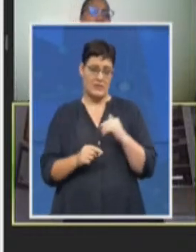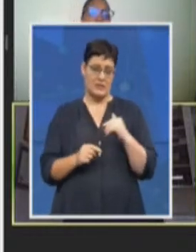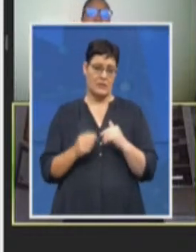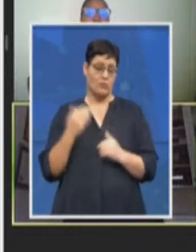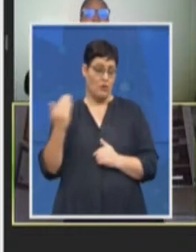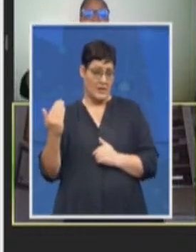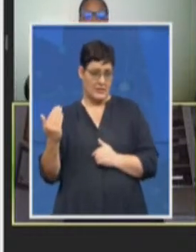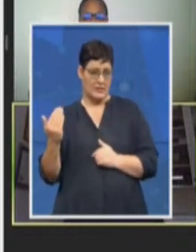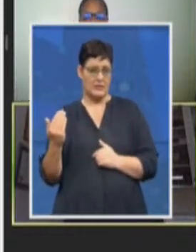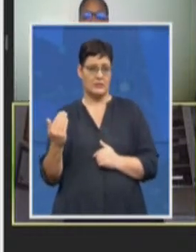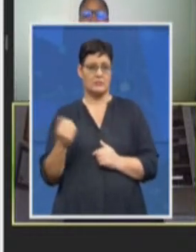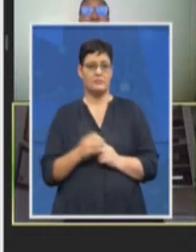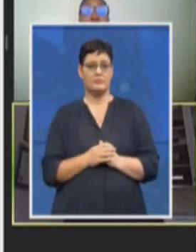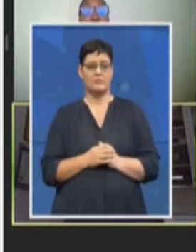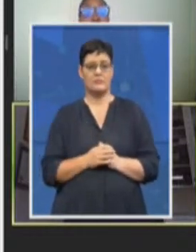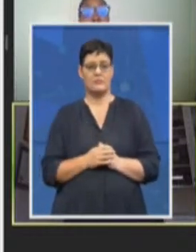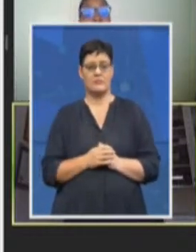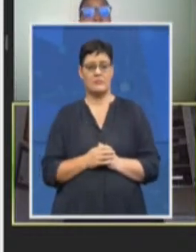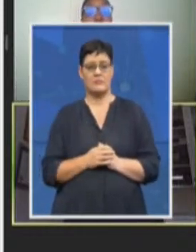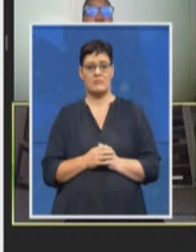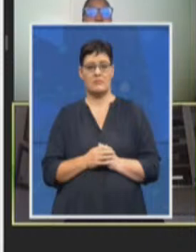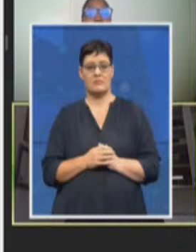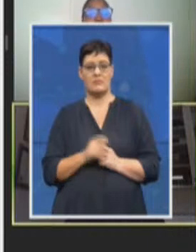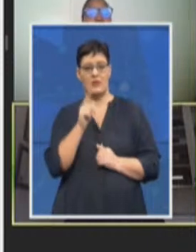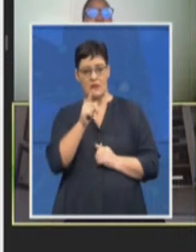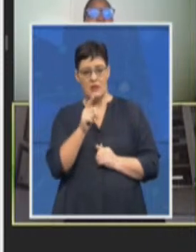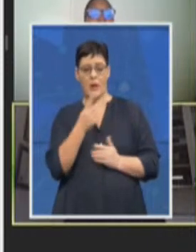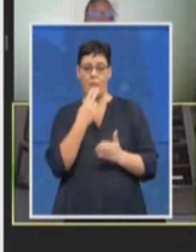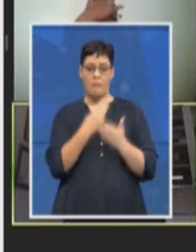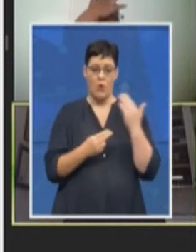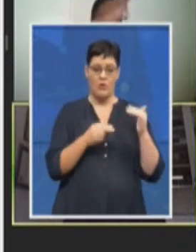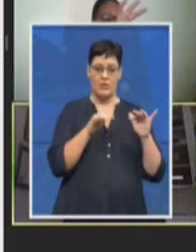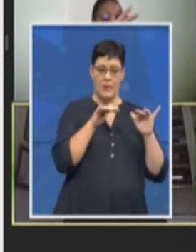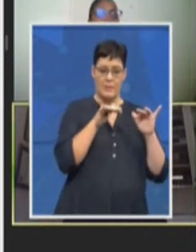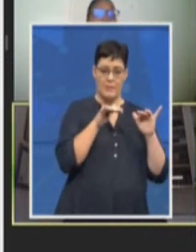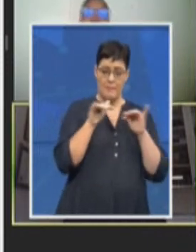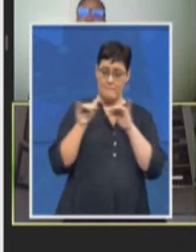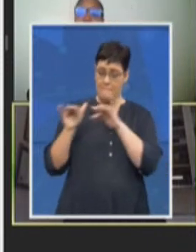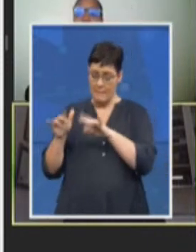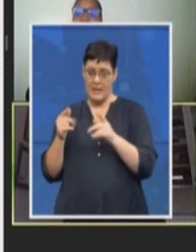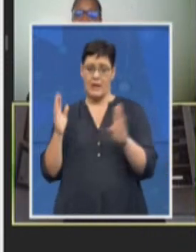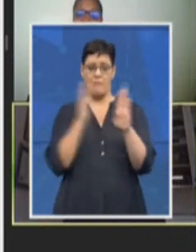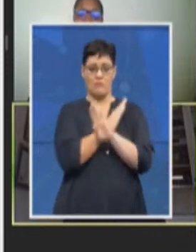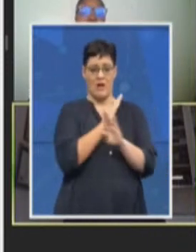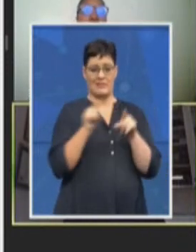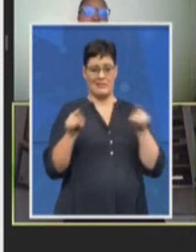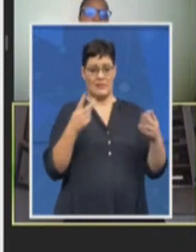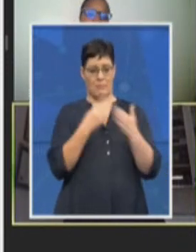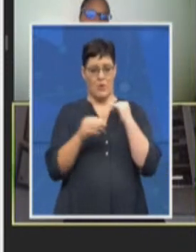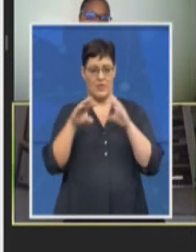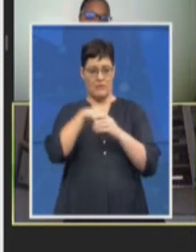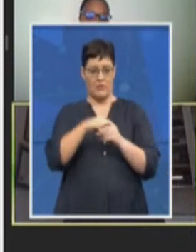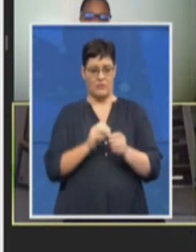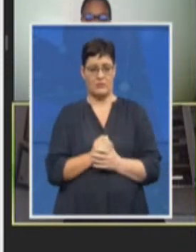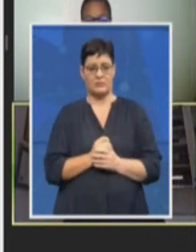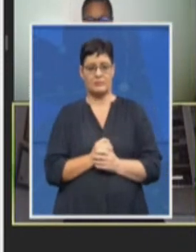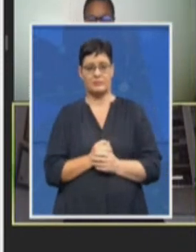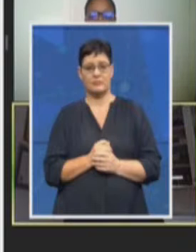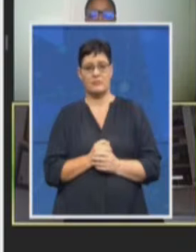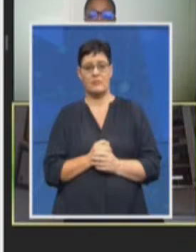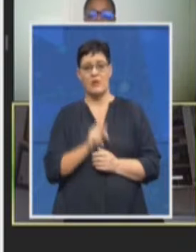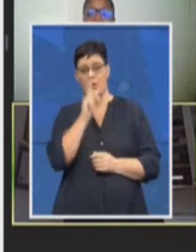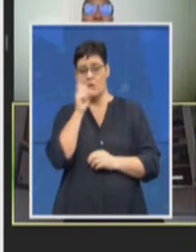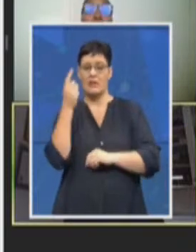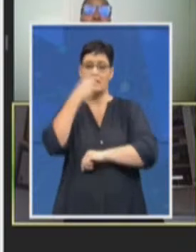evident in both the public and the private hospital sector. When you look at the daily average of admissions in the